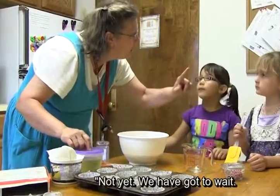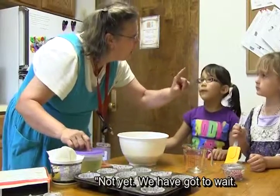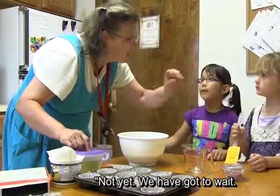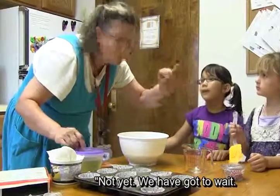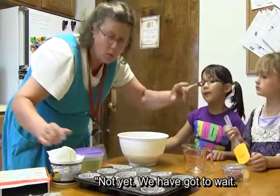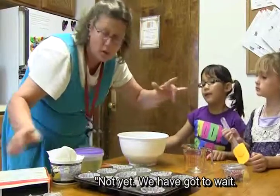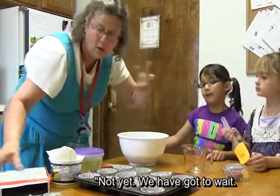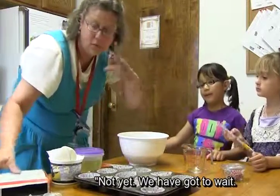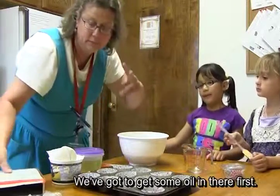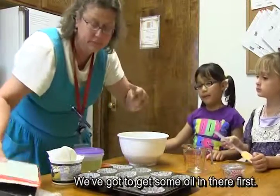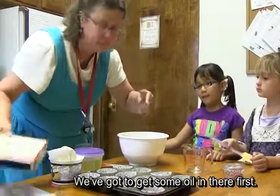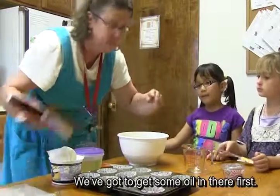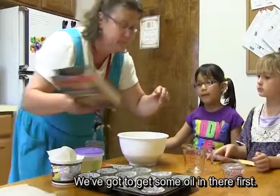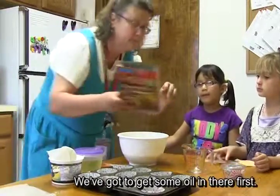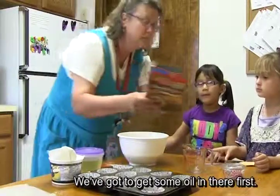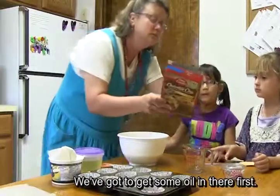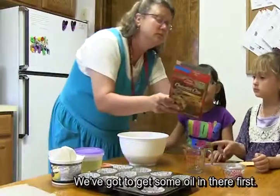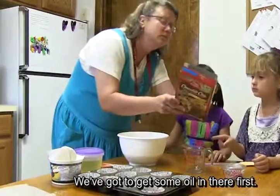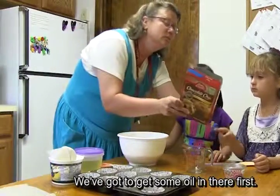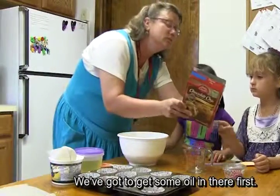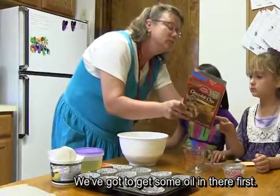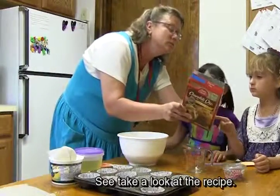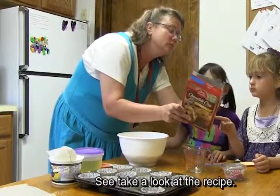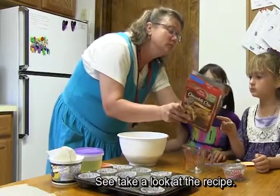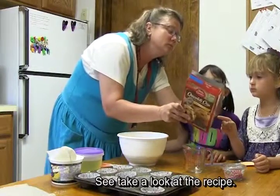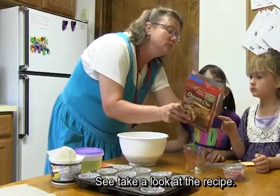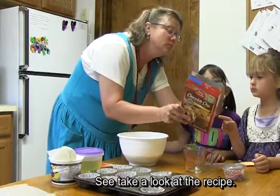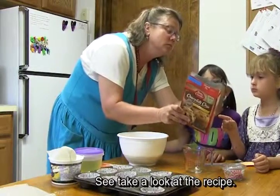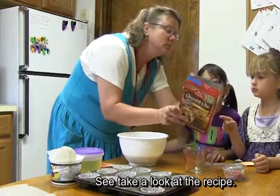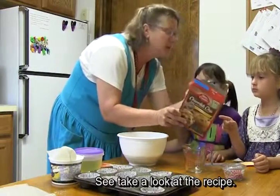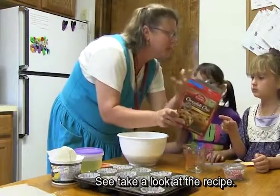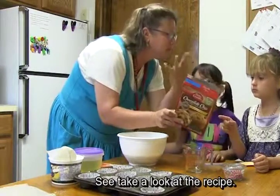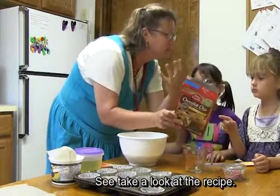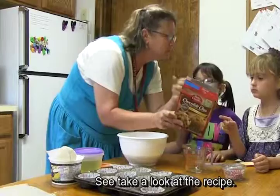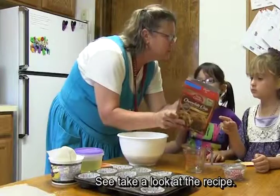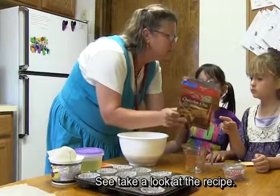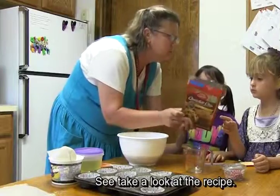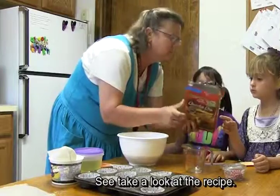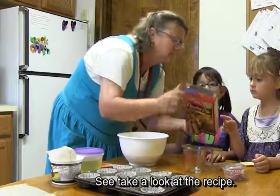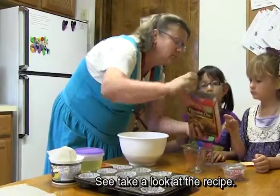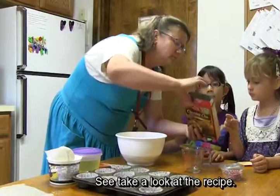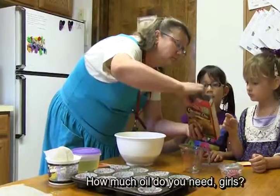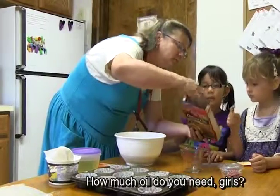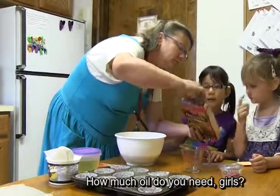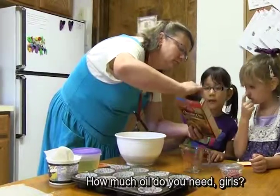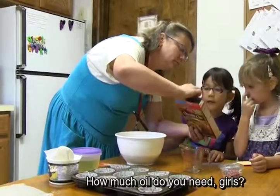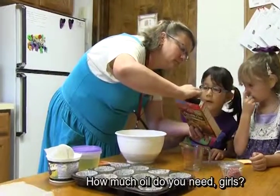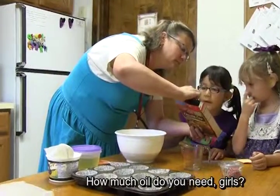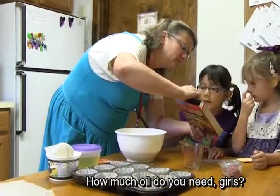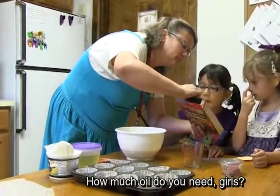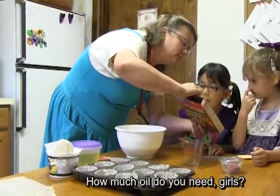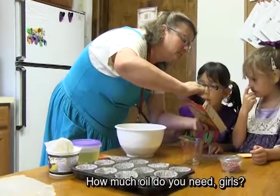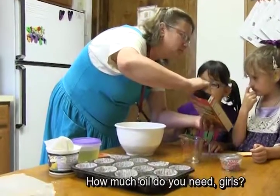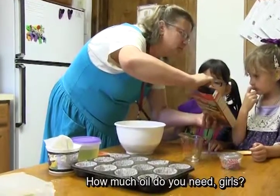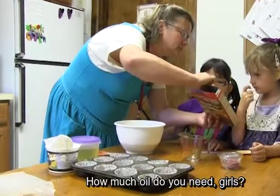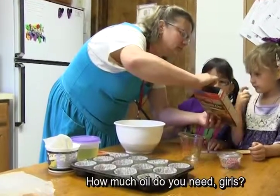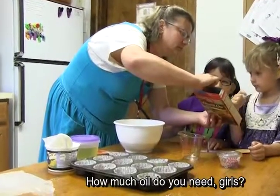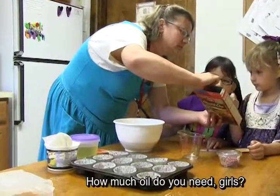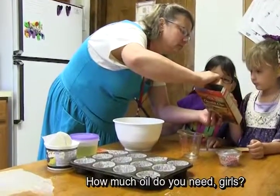We gotta wait. We gotta get some oil in there first. See, take a look at the recipe. How much oil do we need, girls?